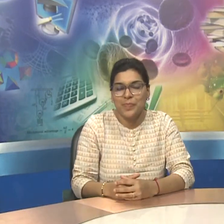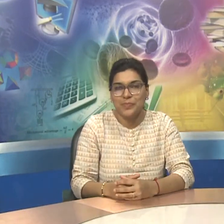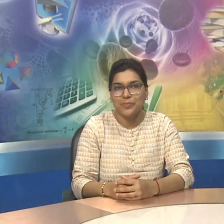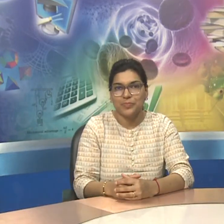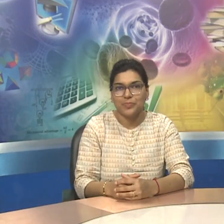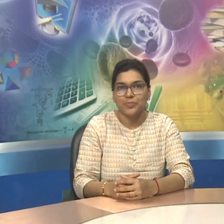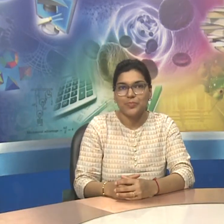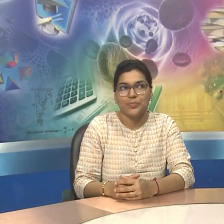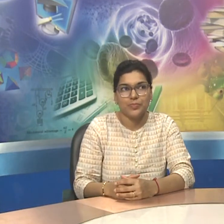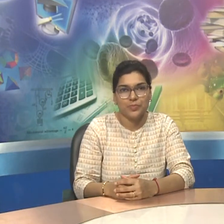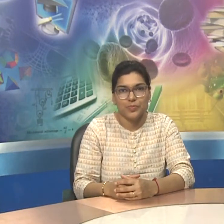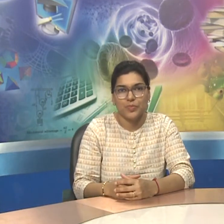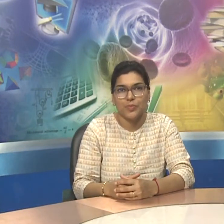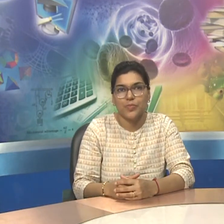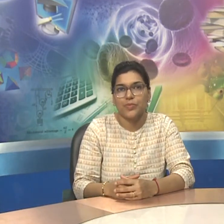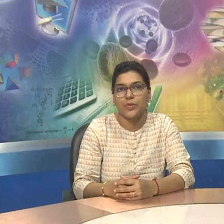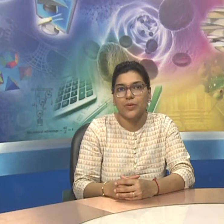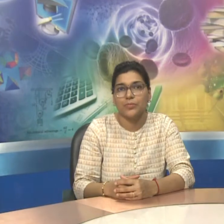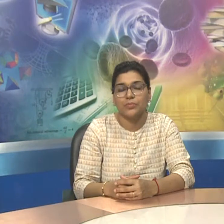any state.